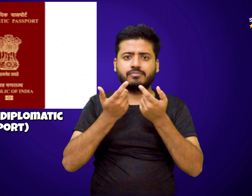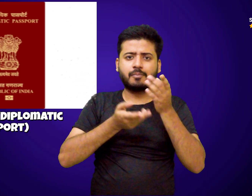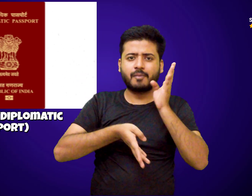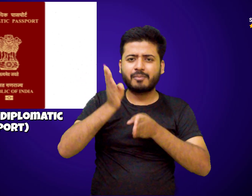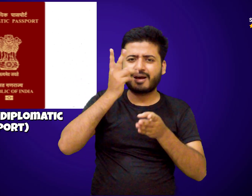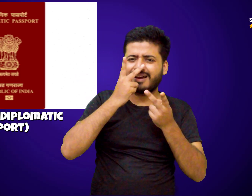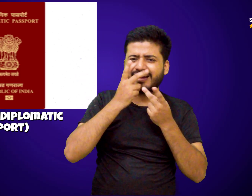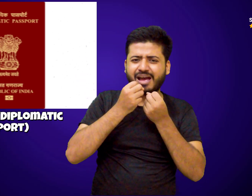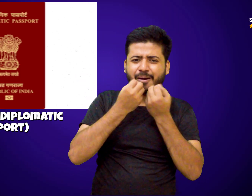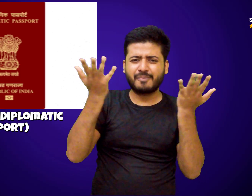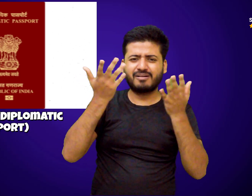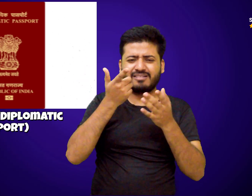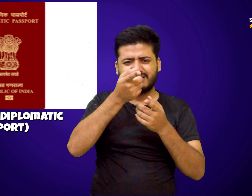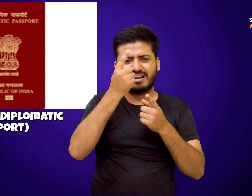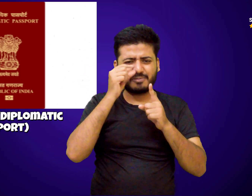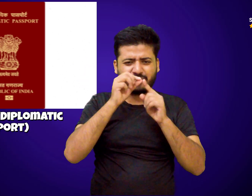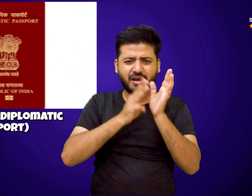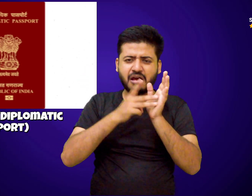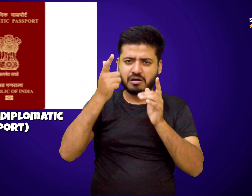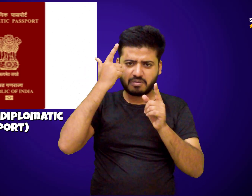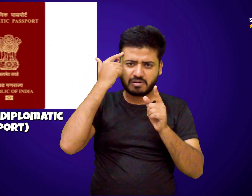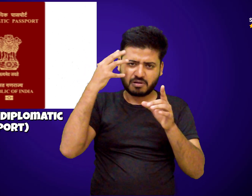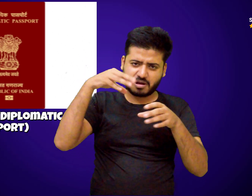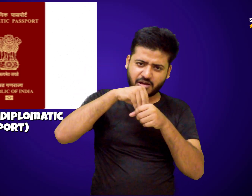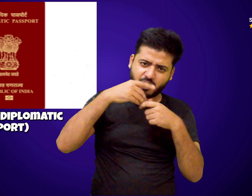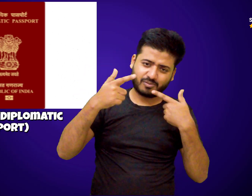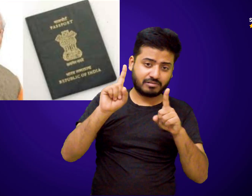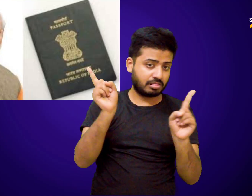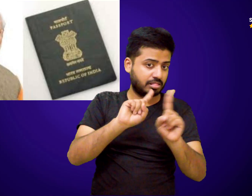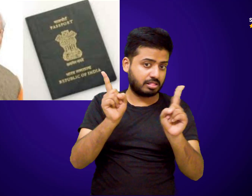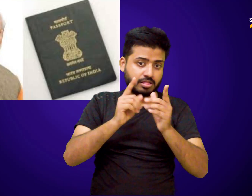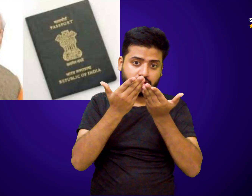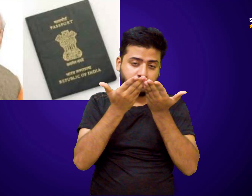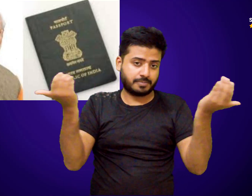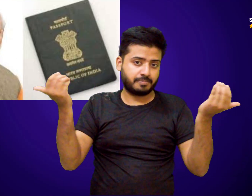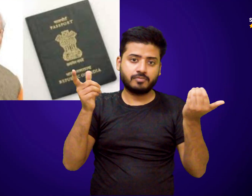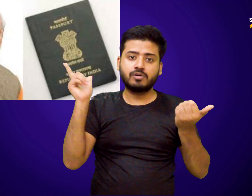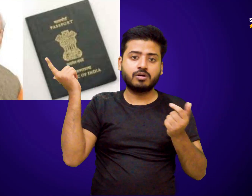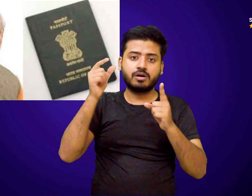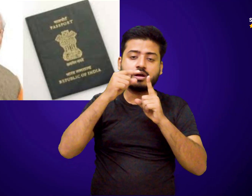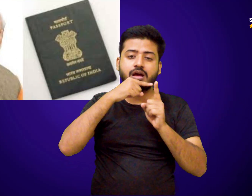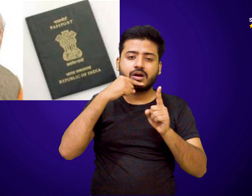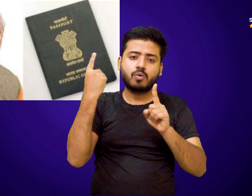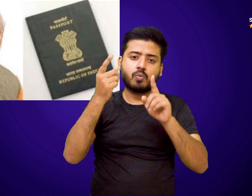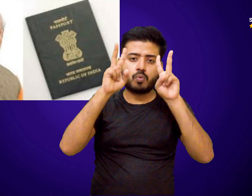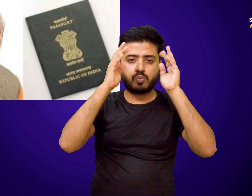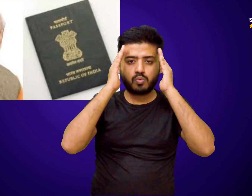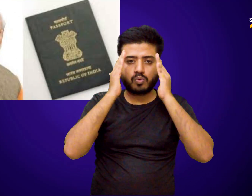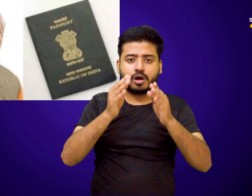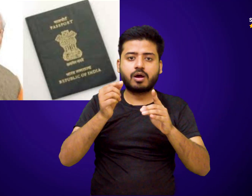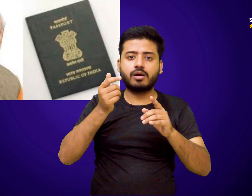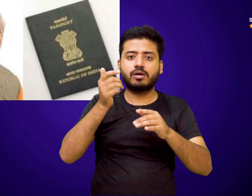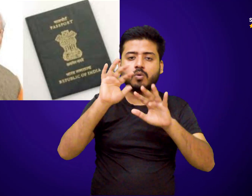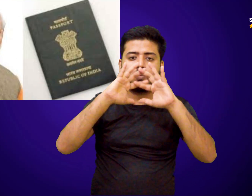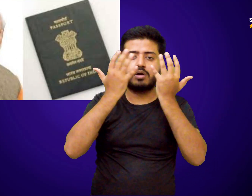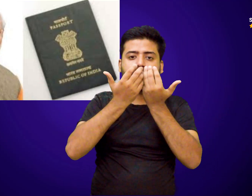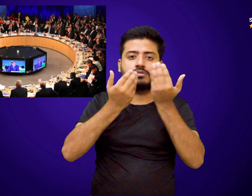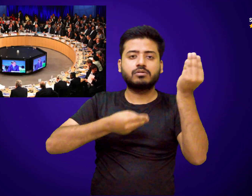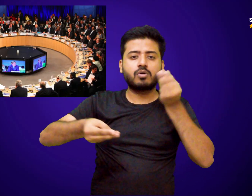your personal information and visa pages. A passport holder. This is a case or wallet designed to hold and protect the passport